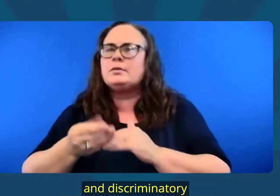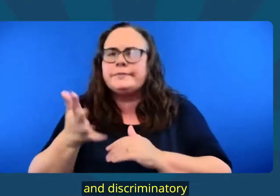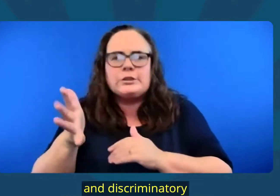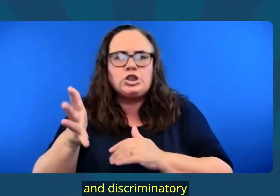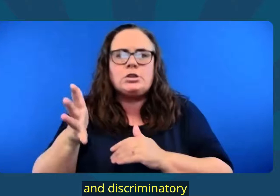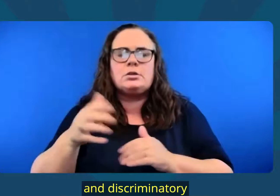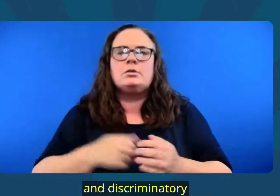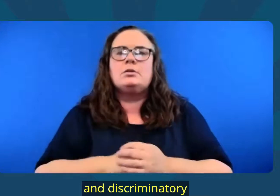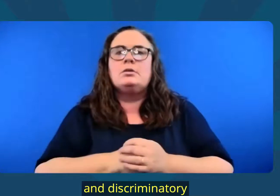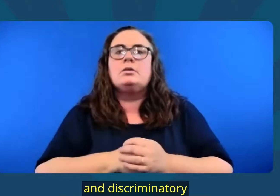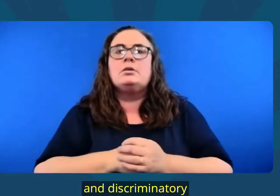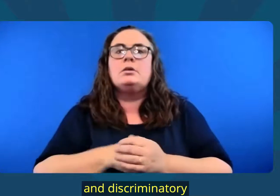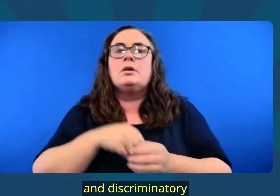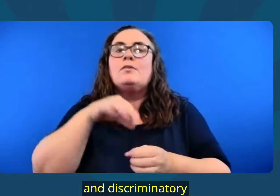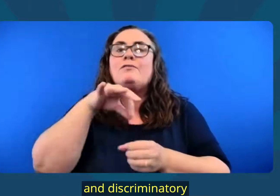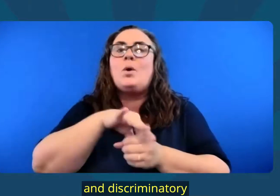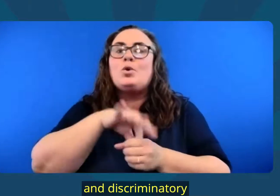discriminatory legislation aimed at